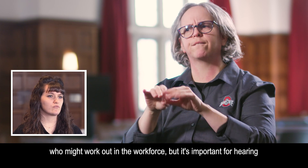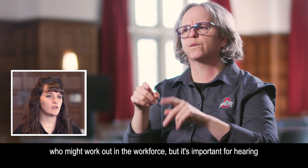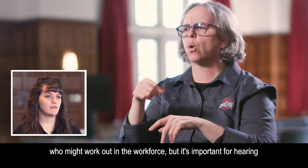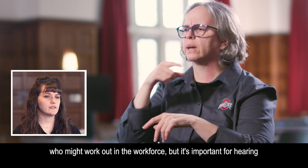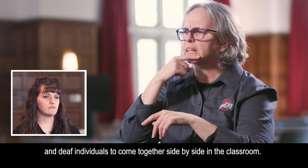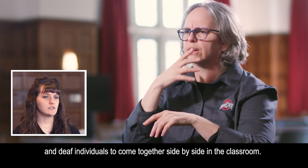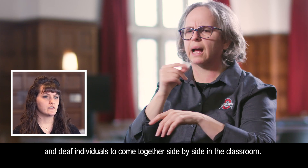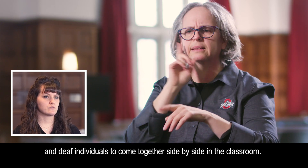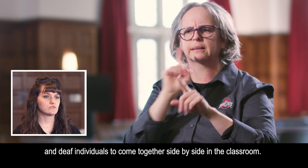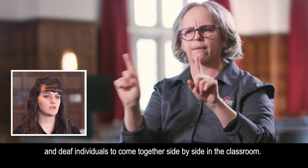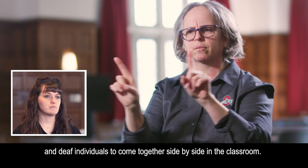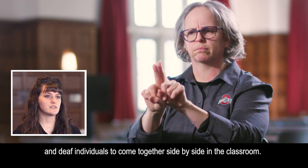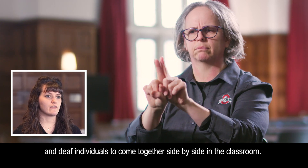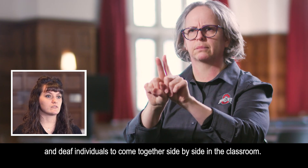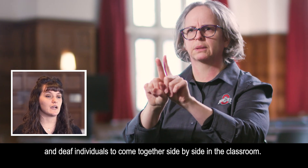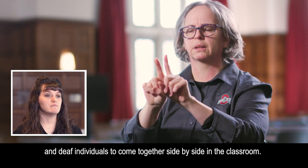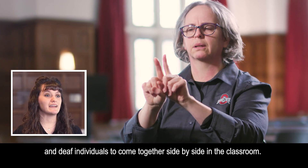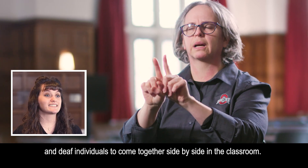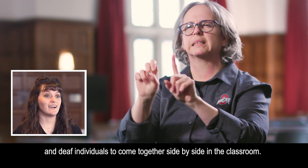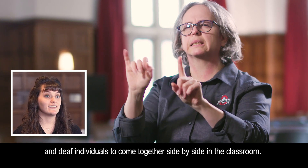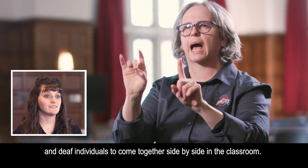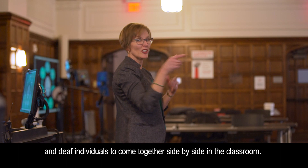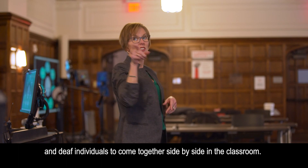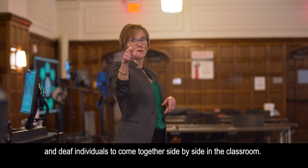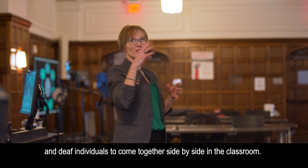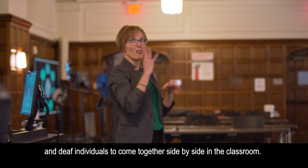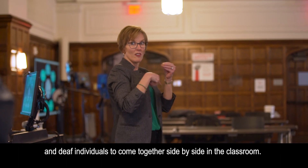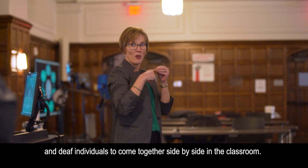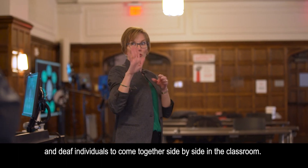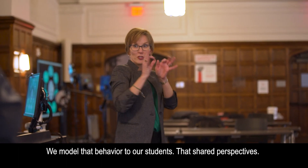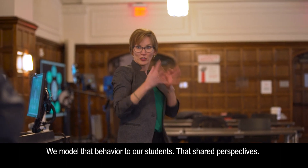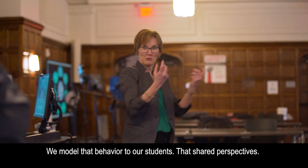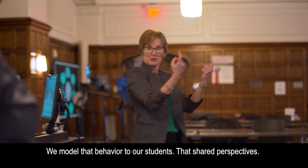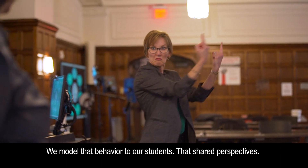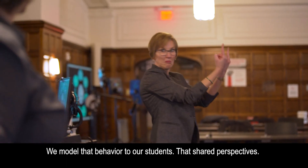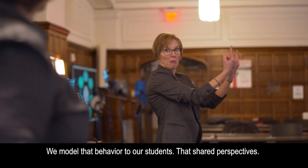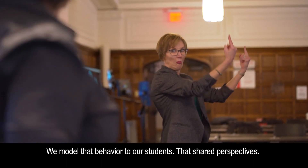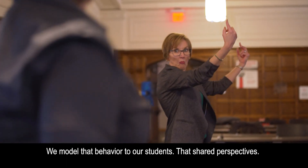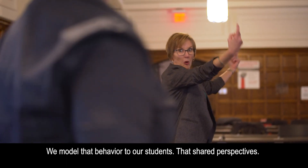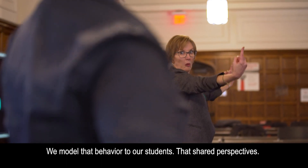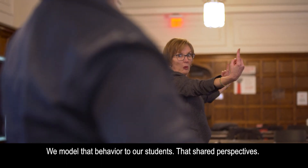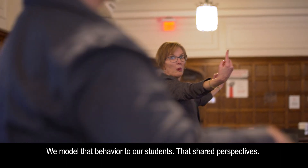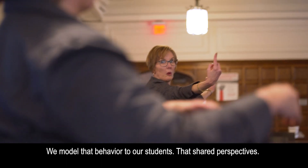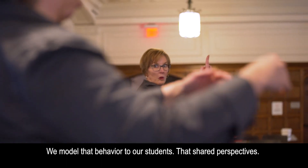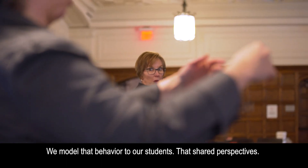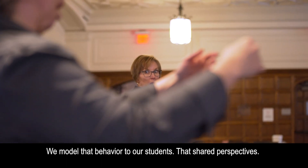for hearing and deaf individuals to come together side by side. In the classroom, we model that behavior to our students, that